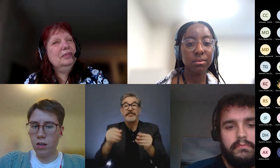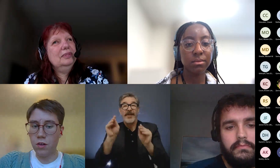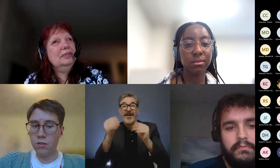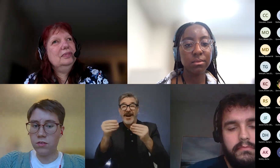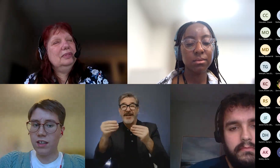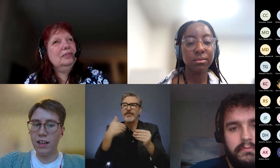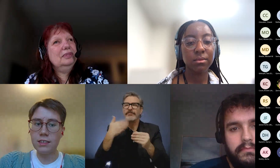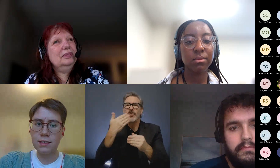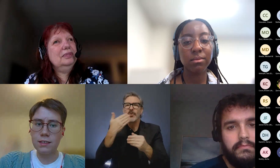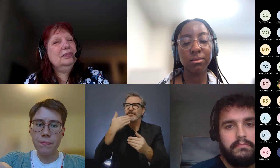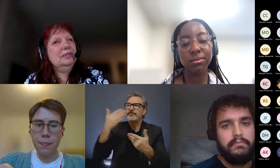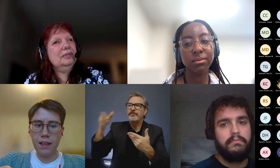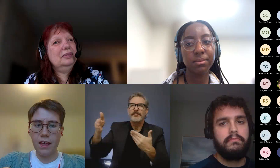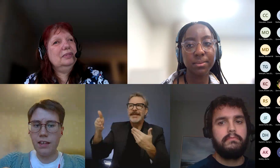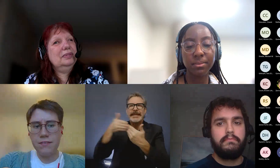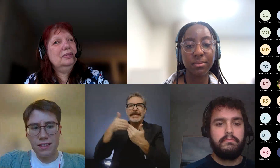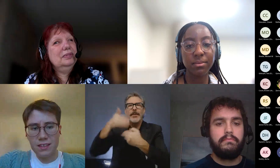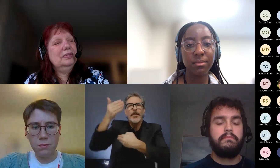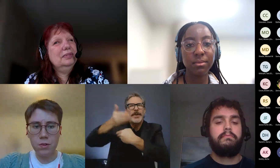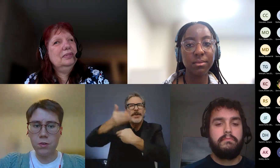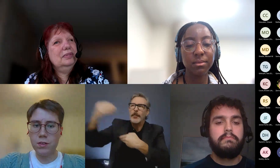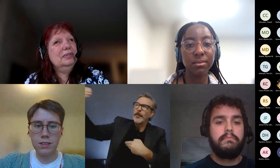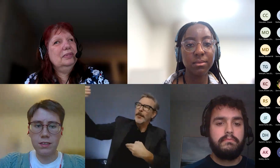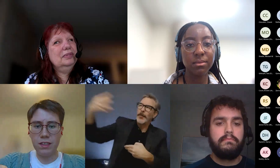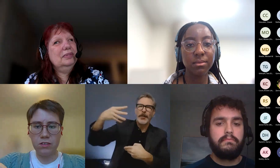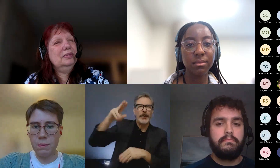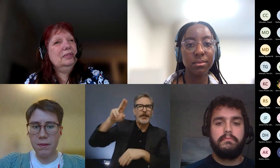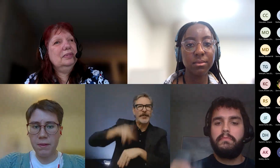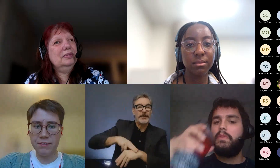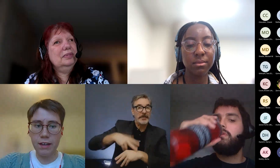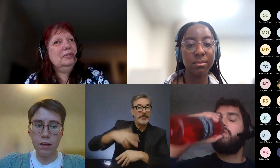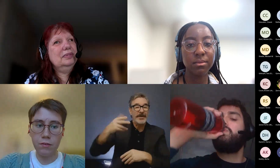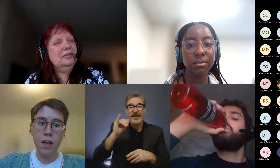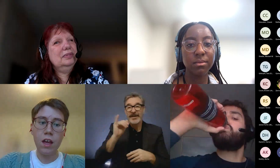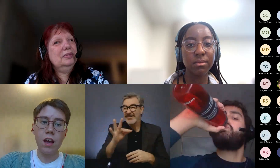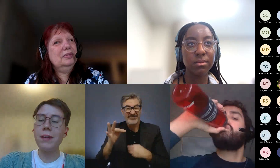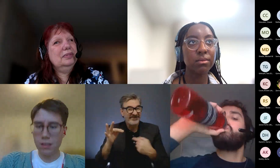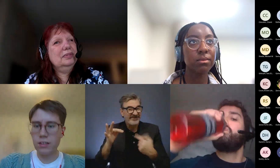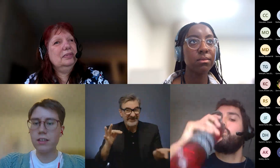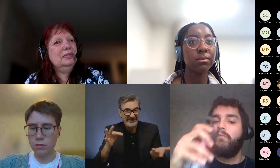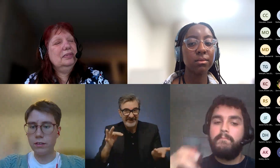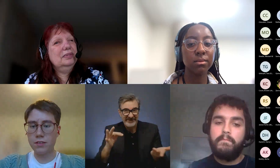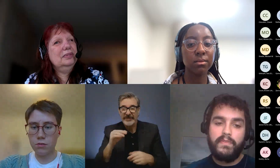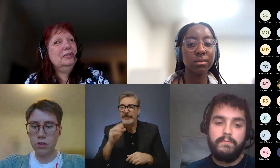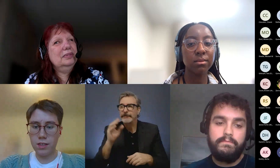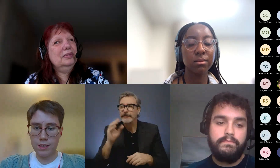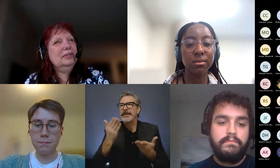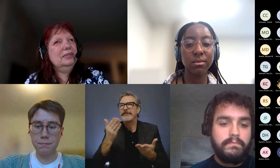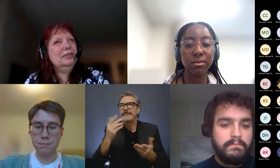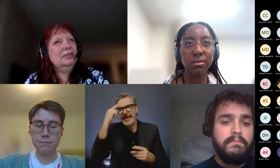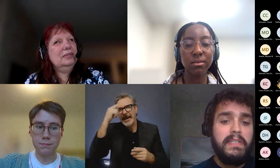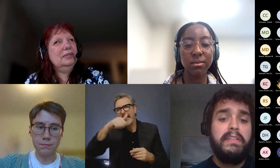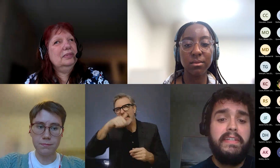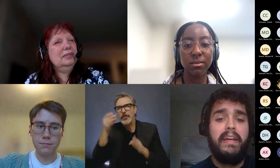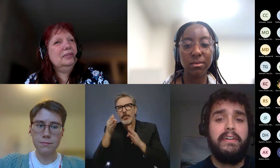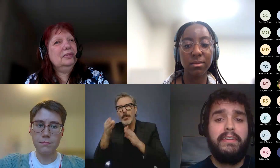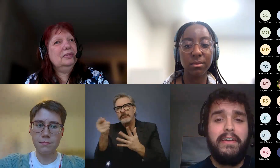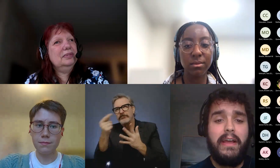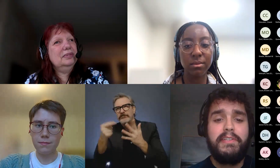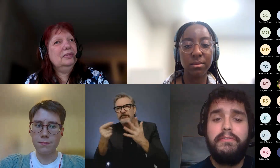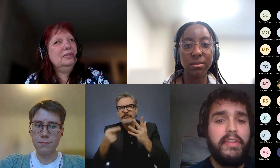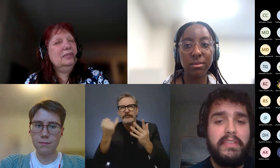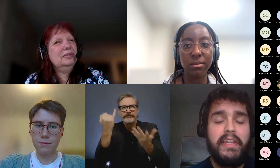can turn off the overhead lights. And if that doesn't work or doesn't really address my barrier enough, we can look at alternative solutions.